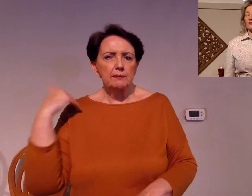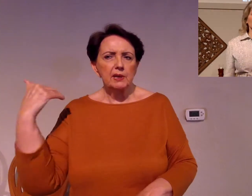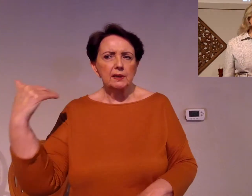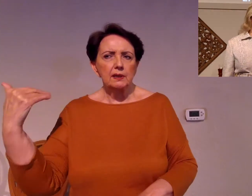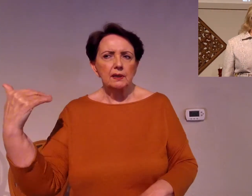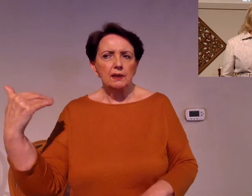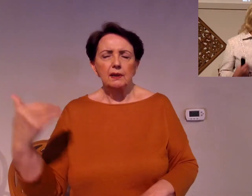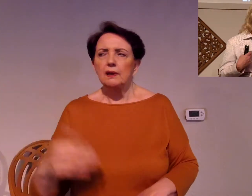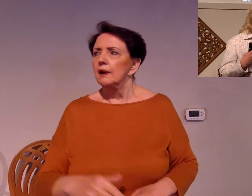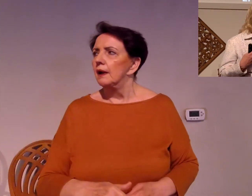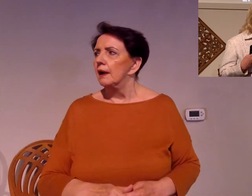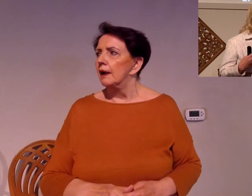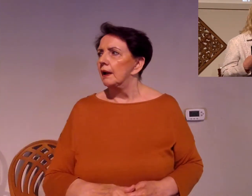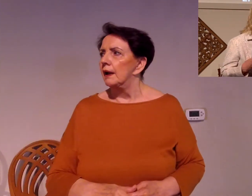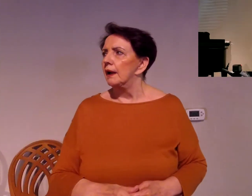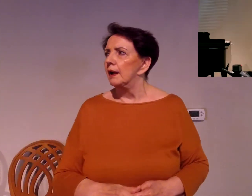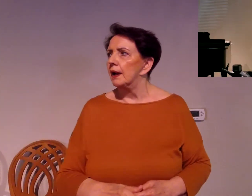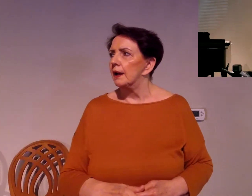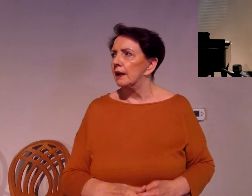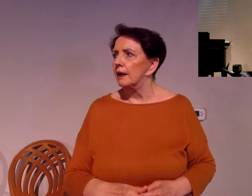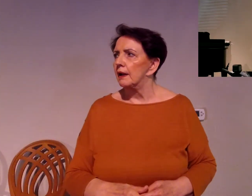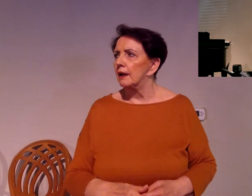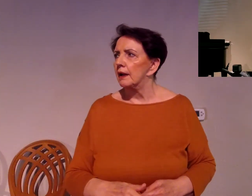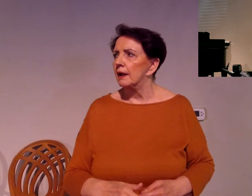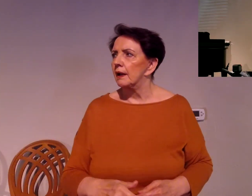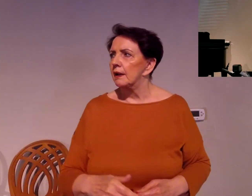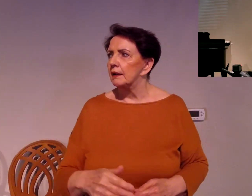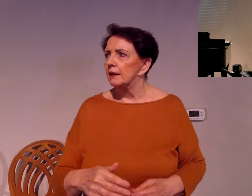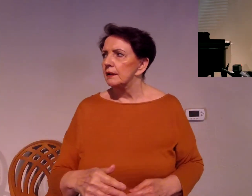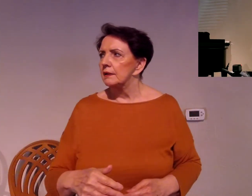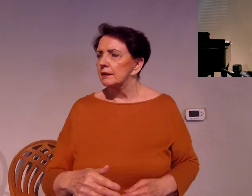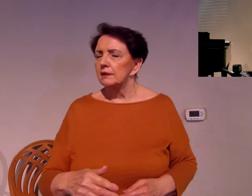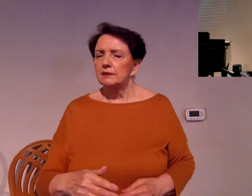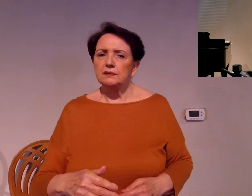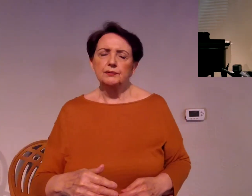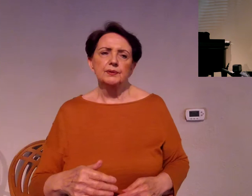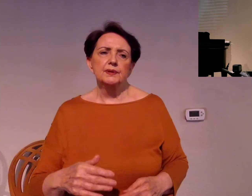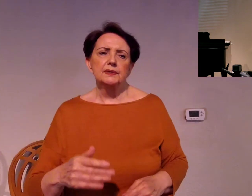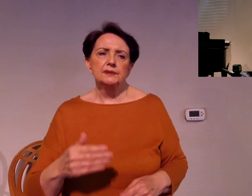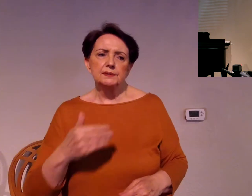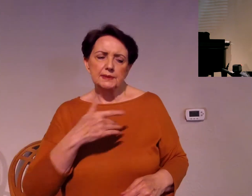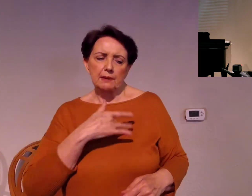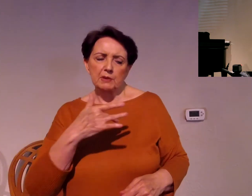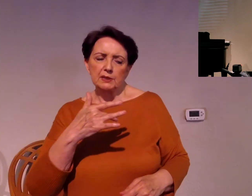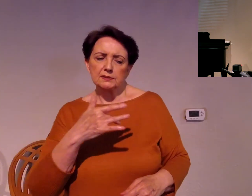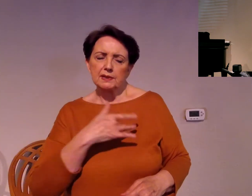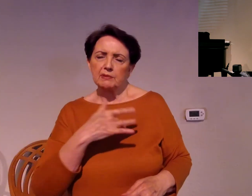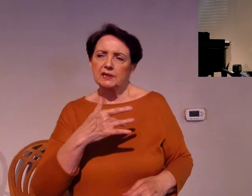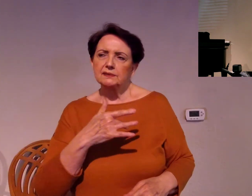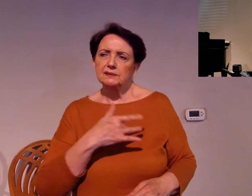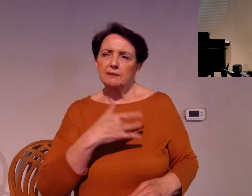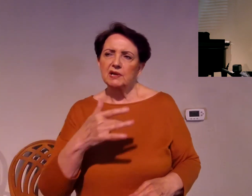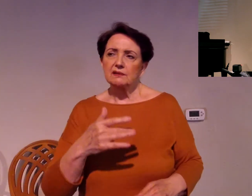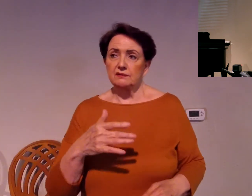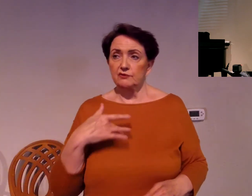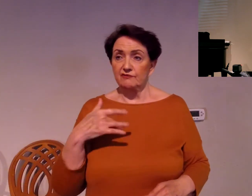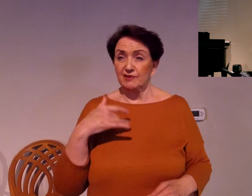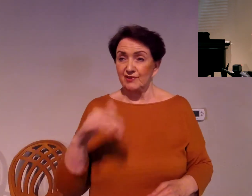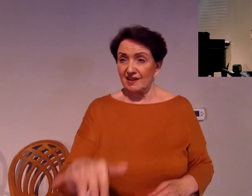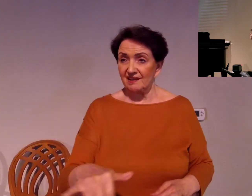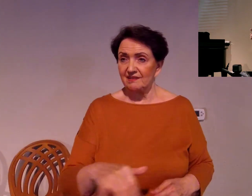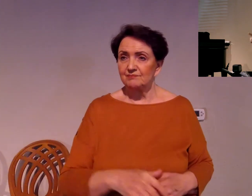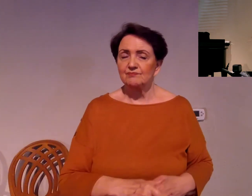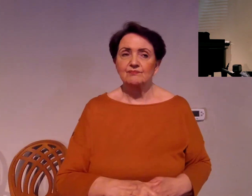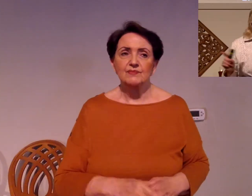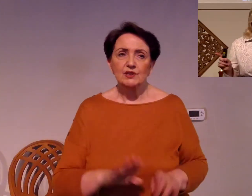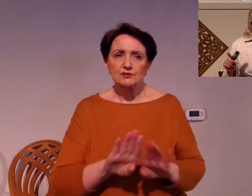at the wall. So I can't do this inside, but imagine I'm inside on the walls of my heart tapping. You feel it? It's on the walls of